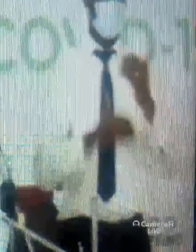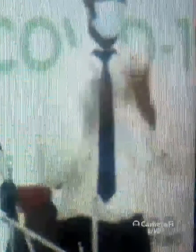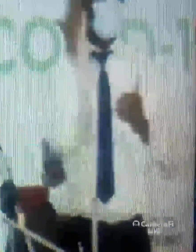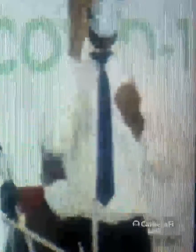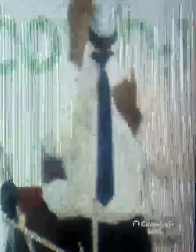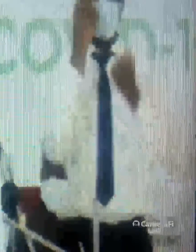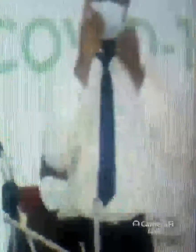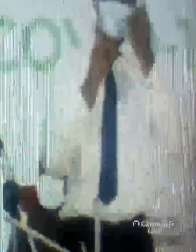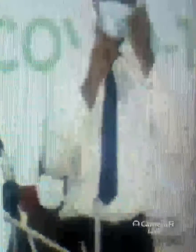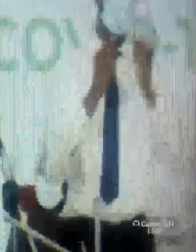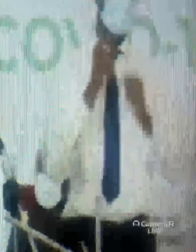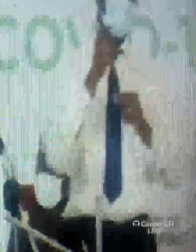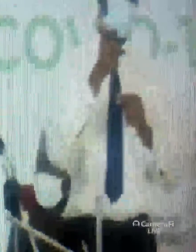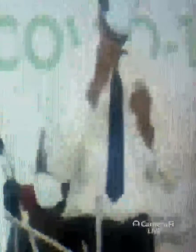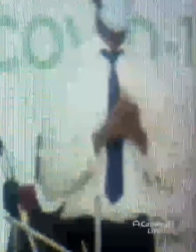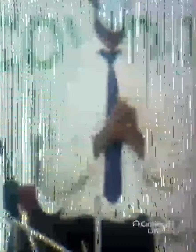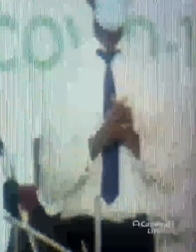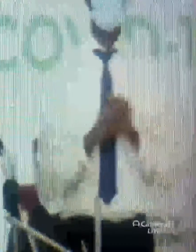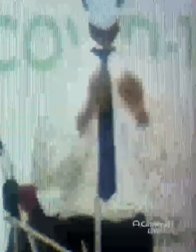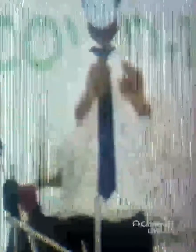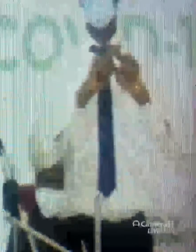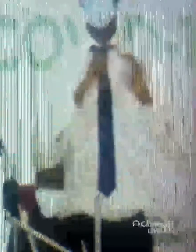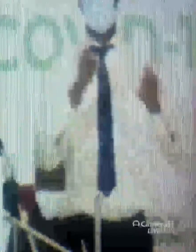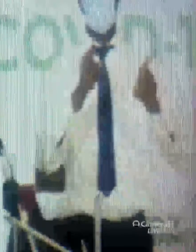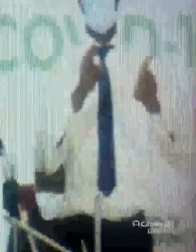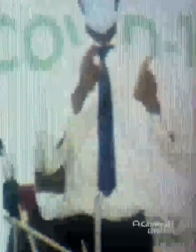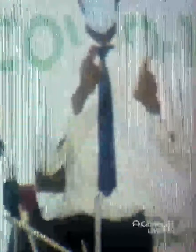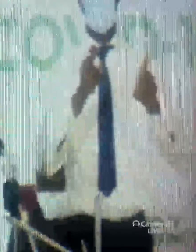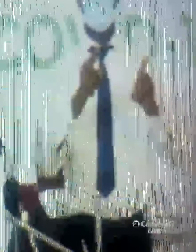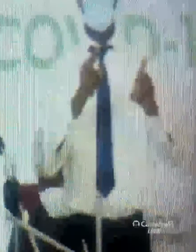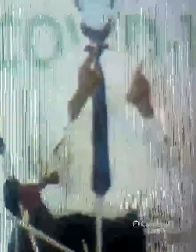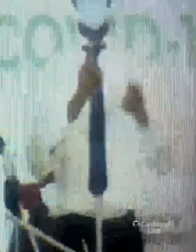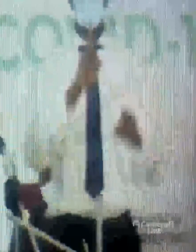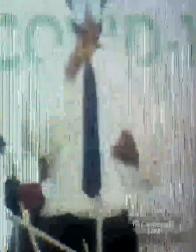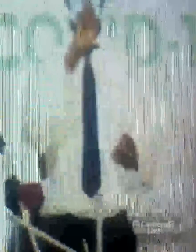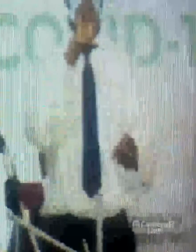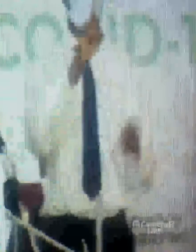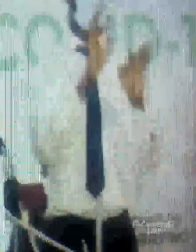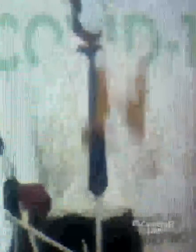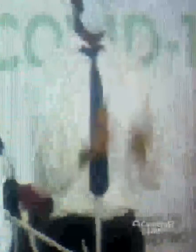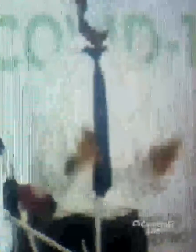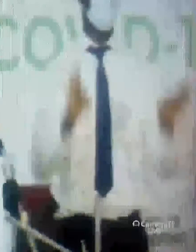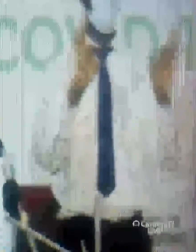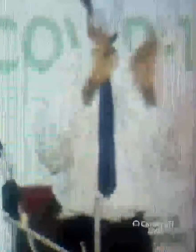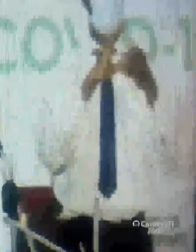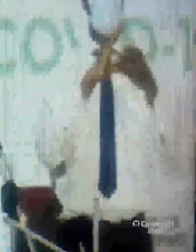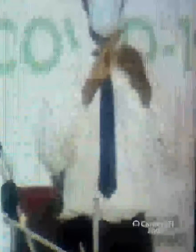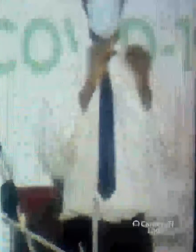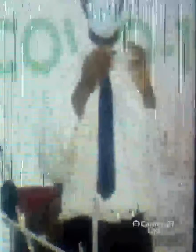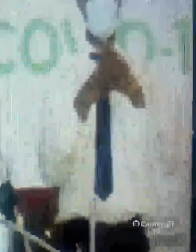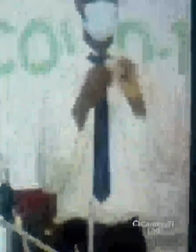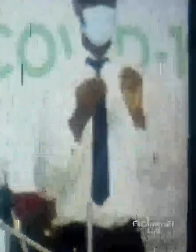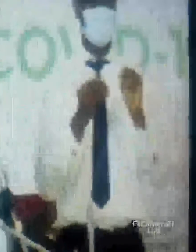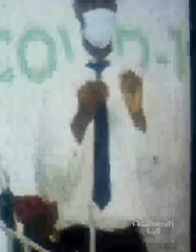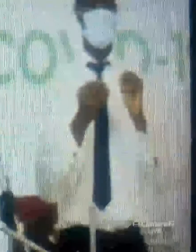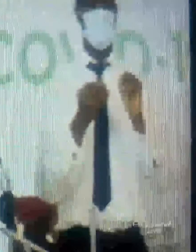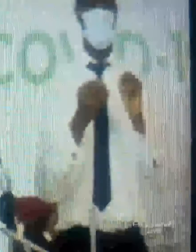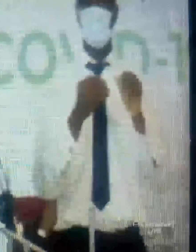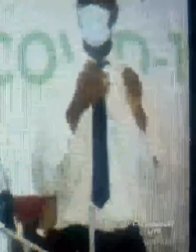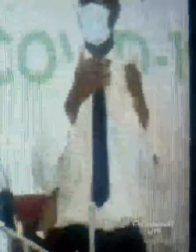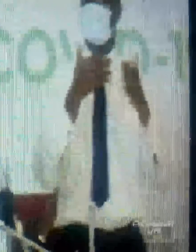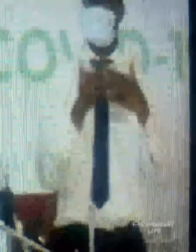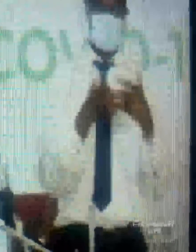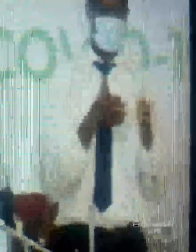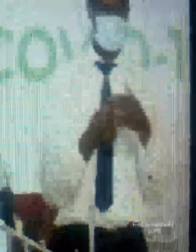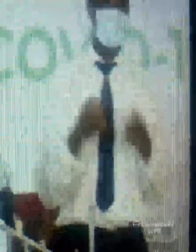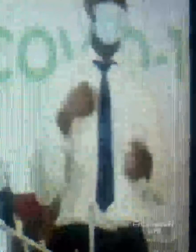viruses in a lot more detail. But the key message It's all of that is academic if we do our